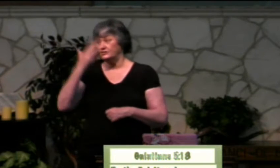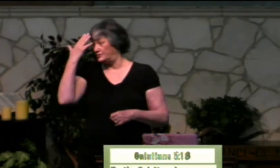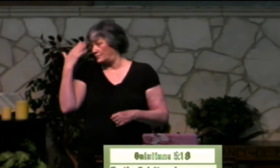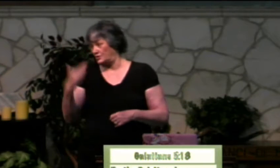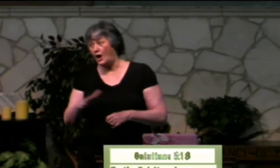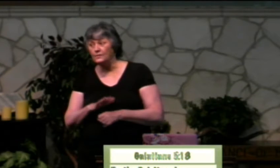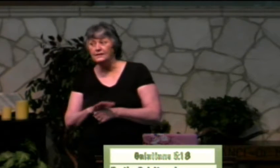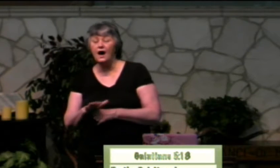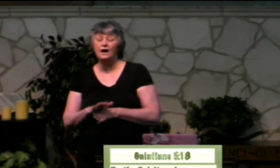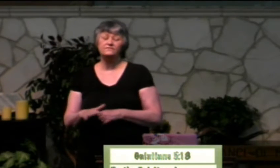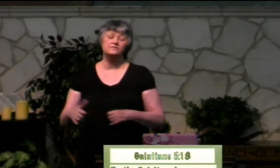don't know enough.